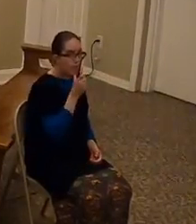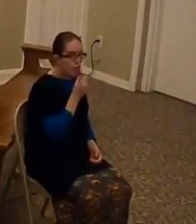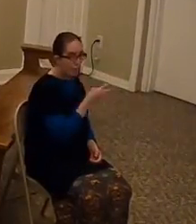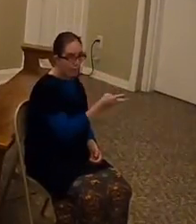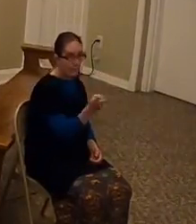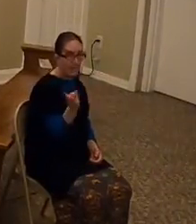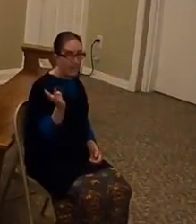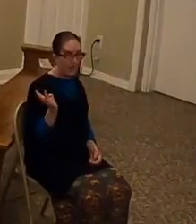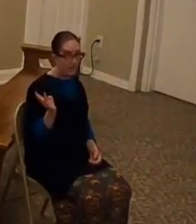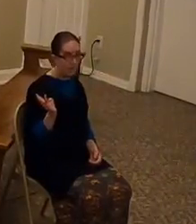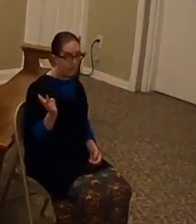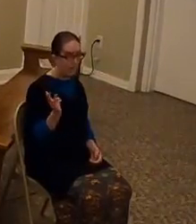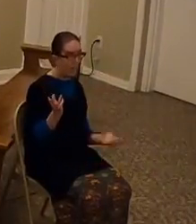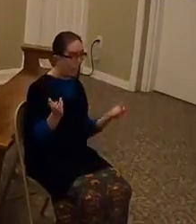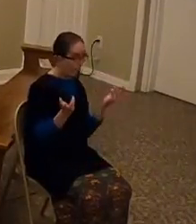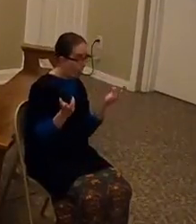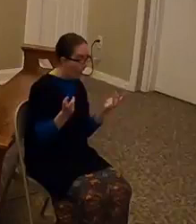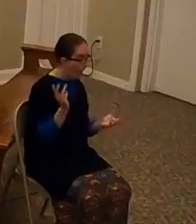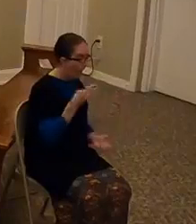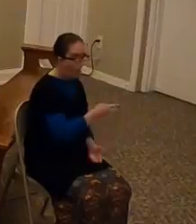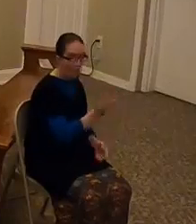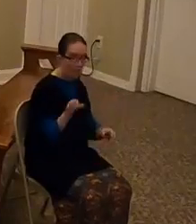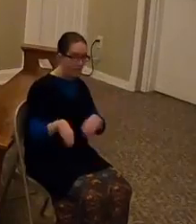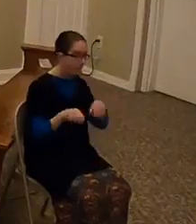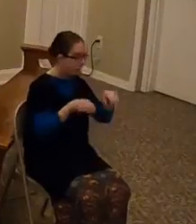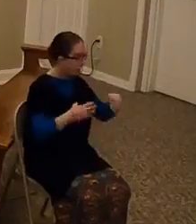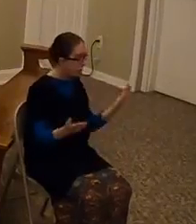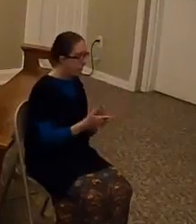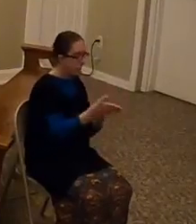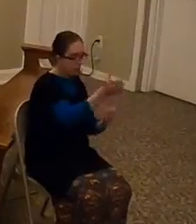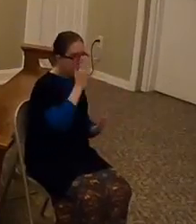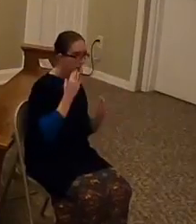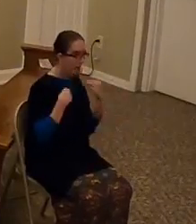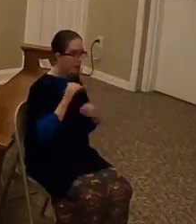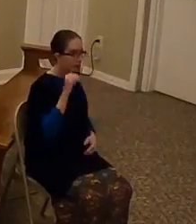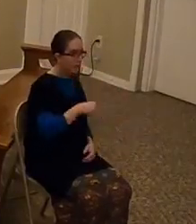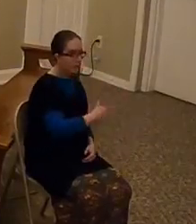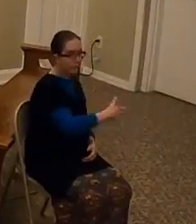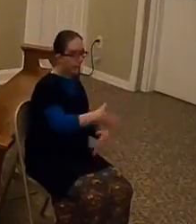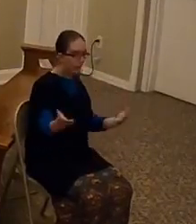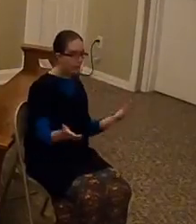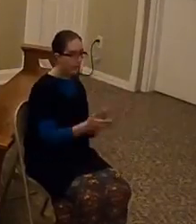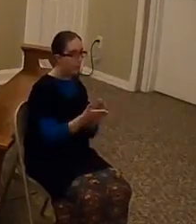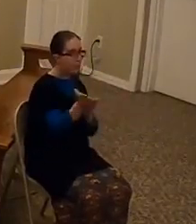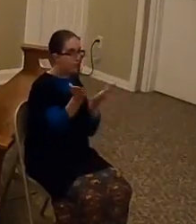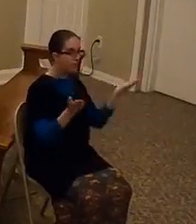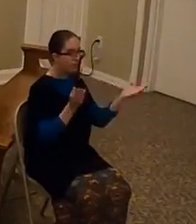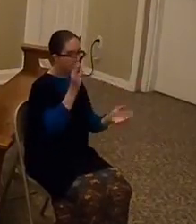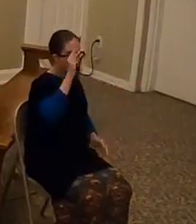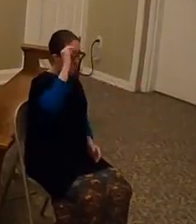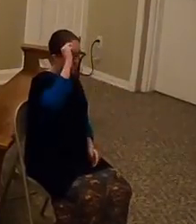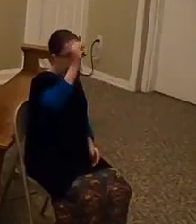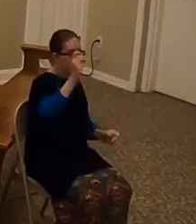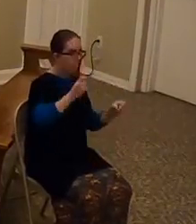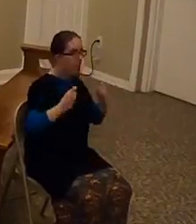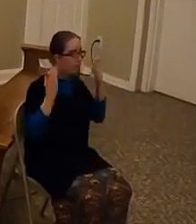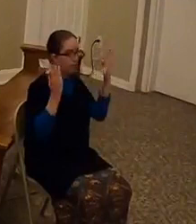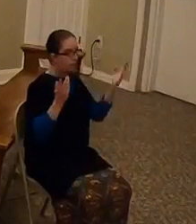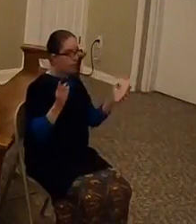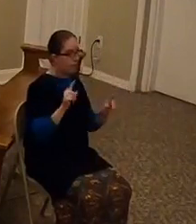Who are we? What are we doing here? God has placed us here to serve Him.